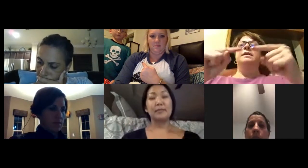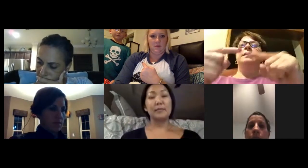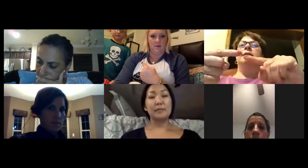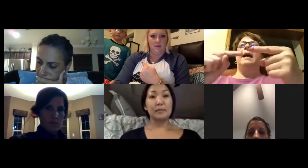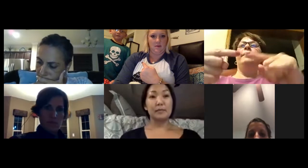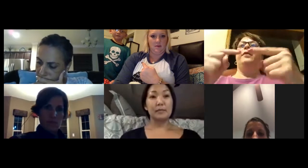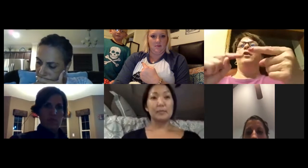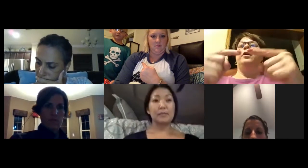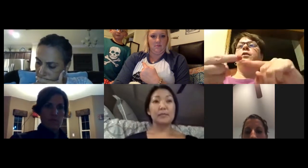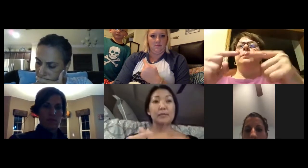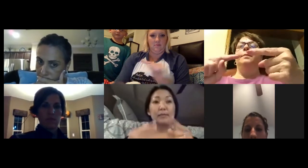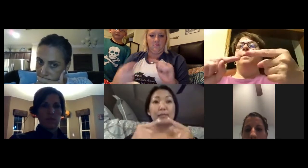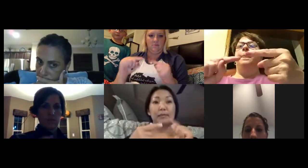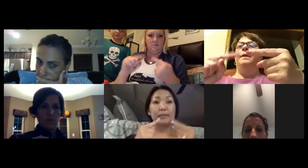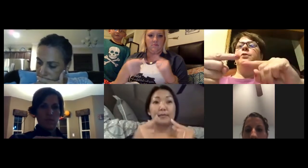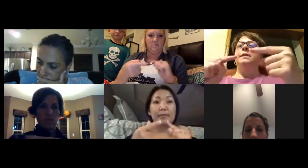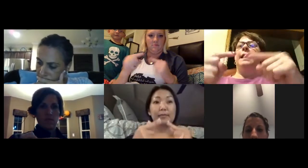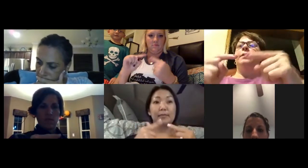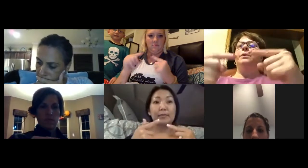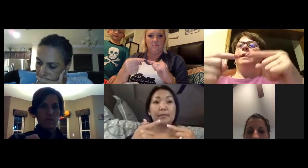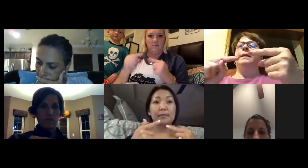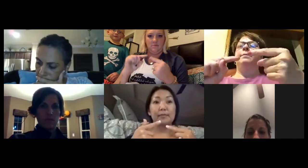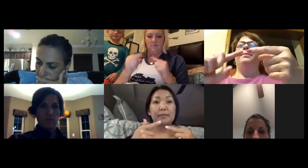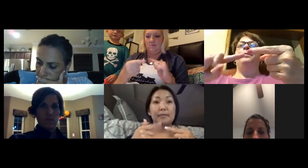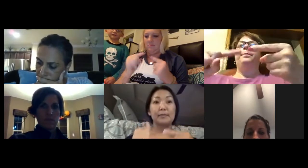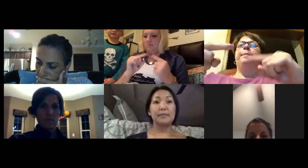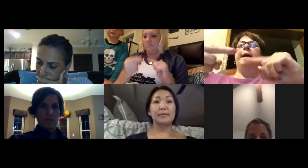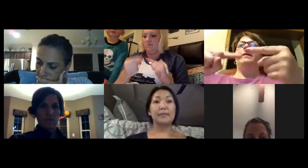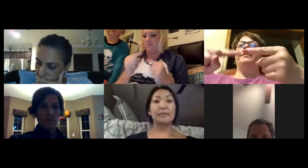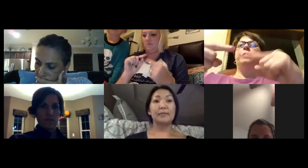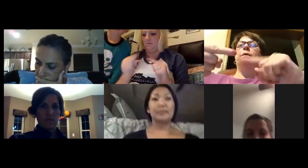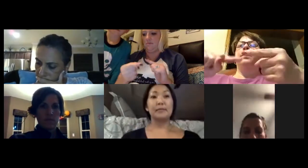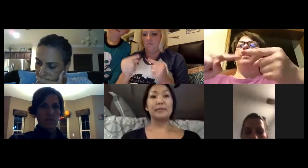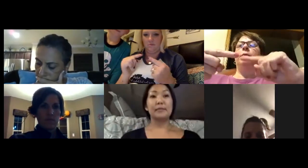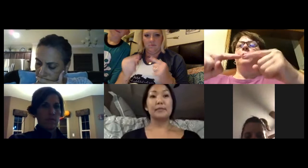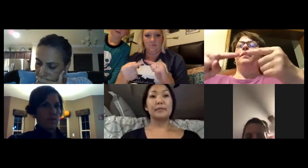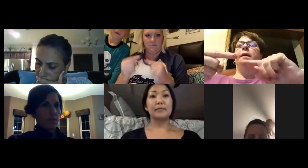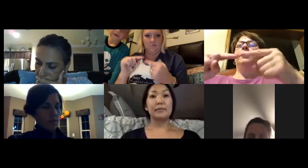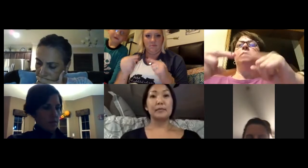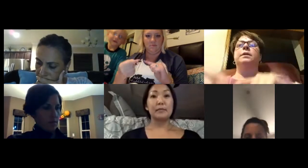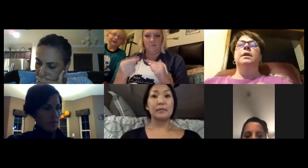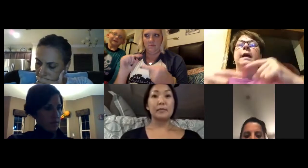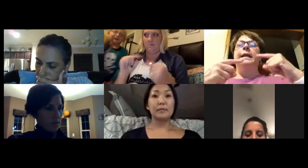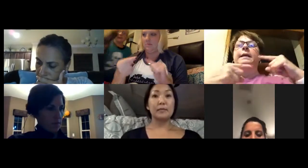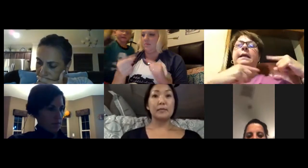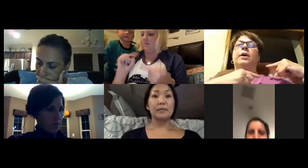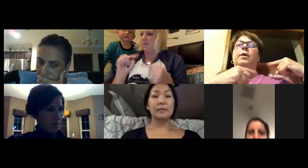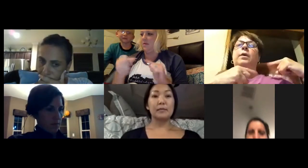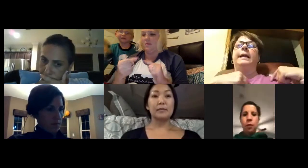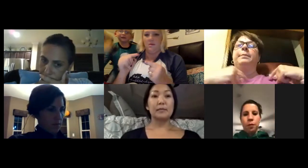sign for hurt. And you're just kind of going like back and forth with your fingers. And it can go any place